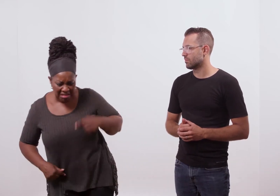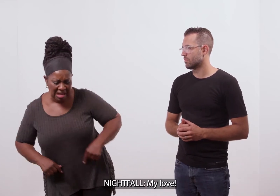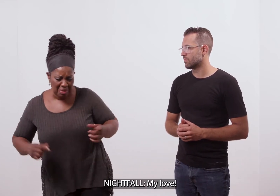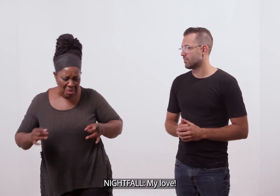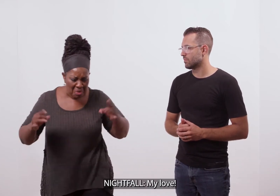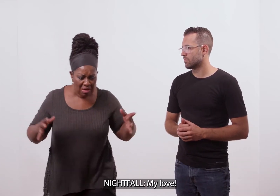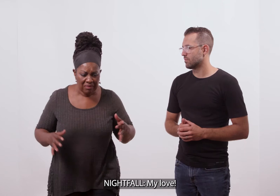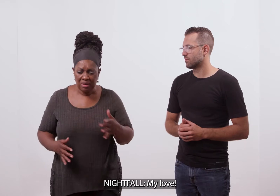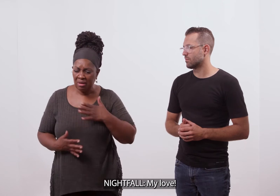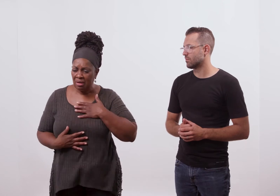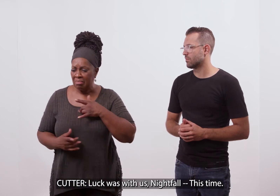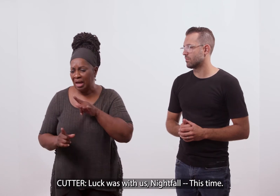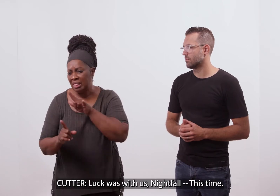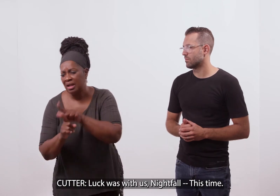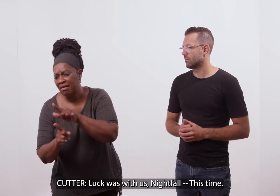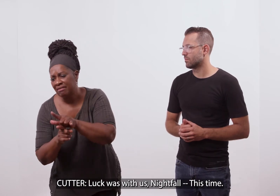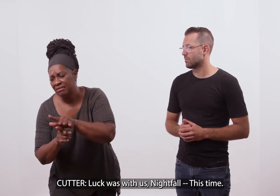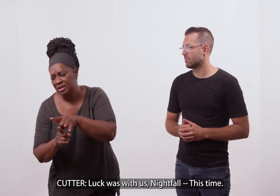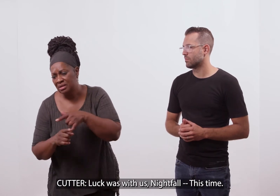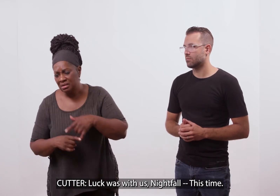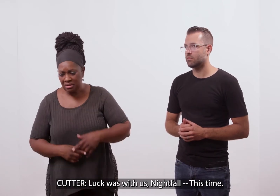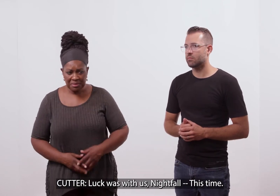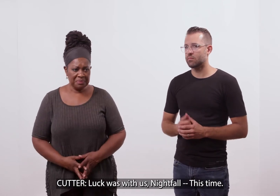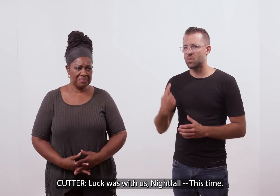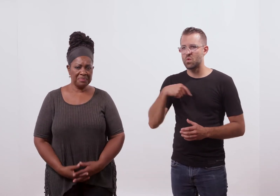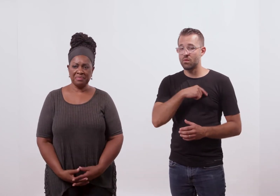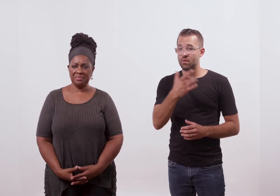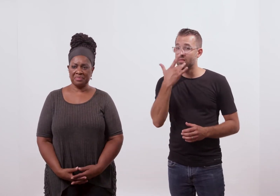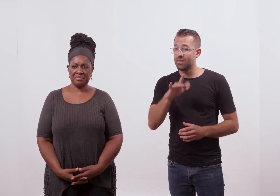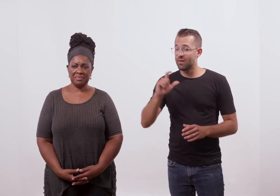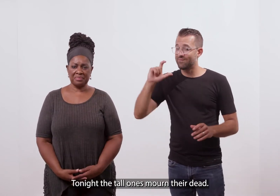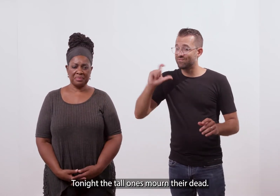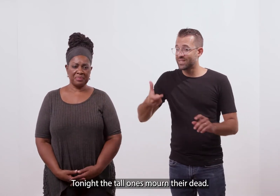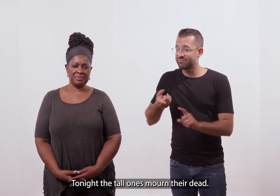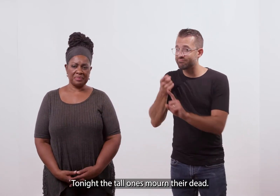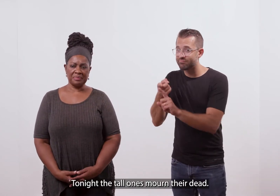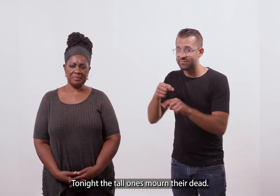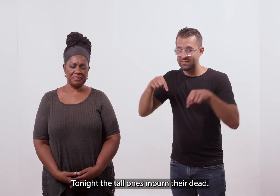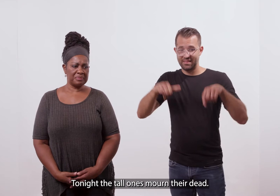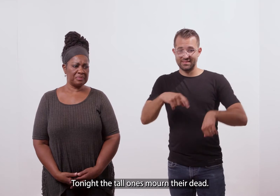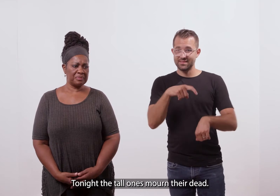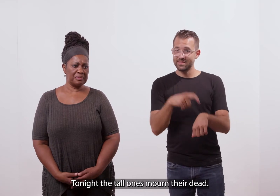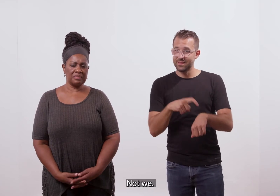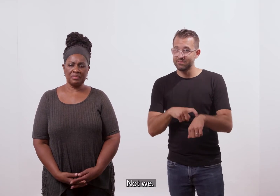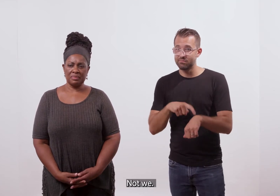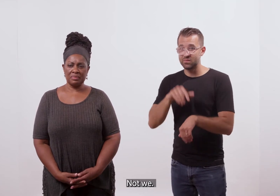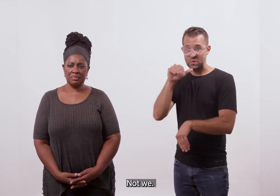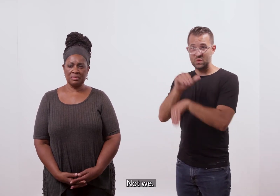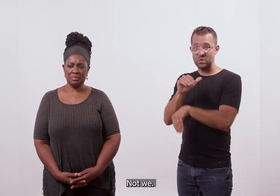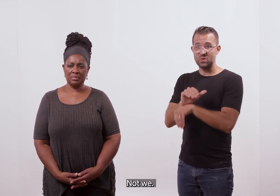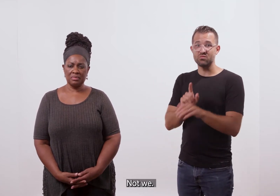My love. Luck was with us, Nightfall. This time. Tonight the Tall Ones mourn their dead, not we.